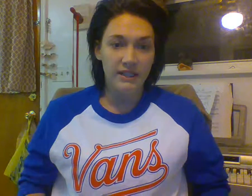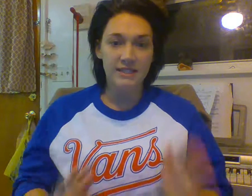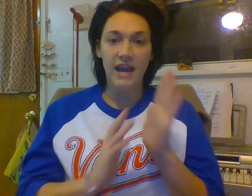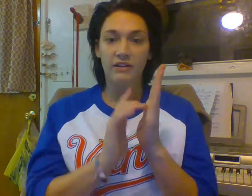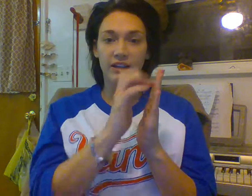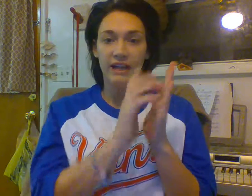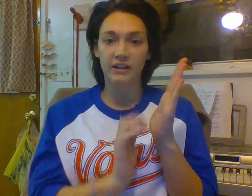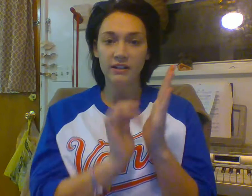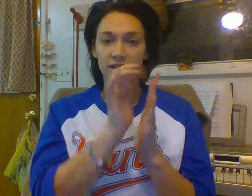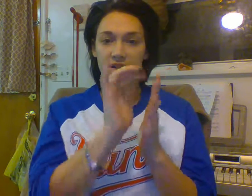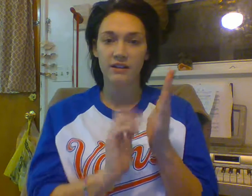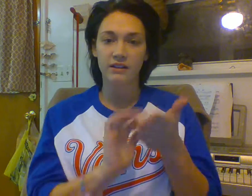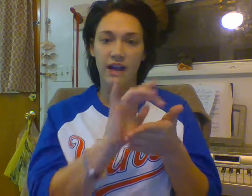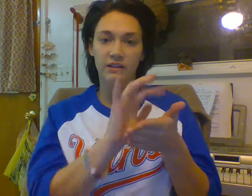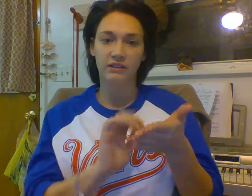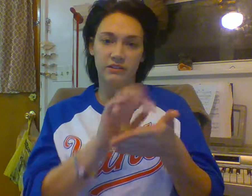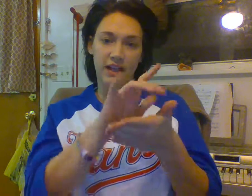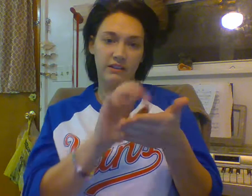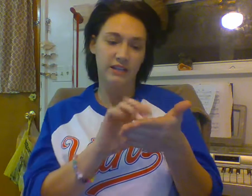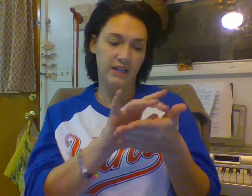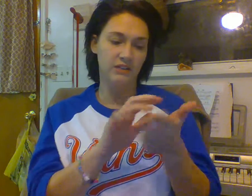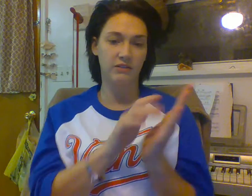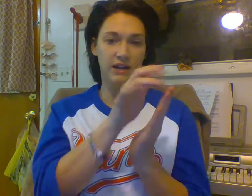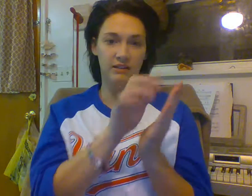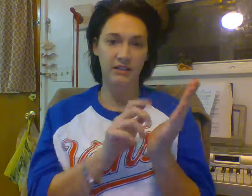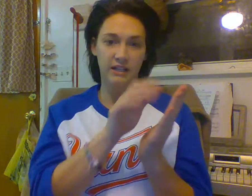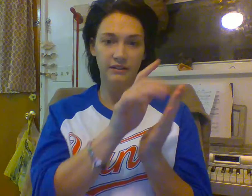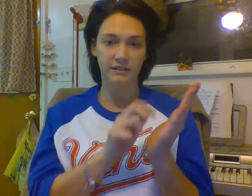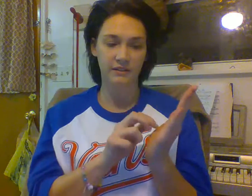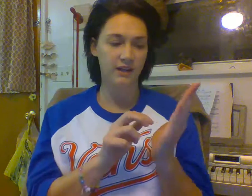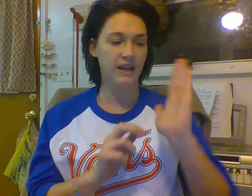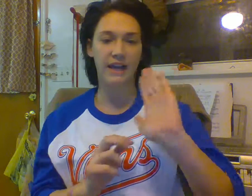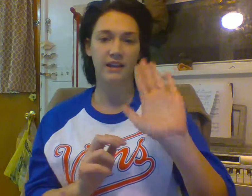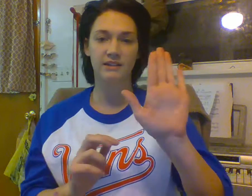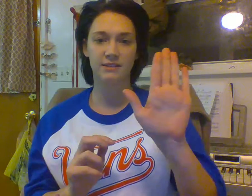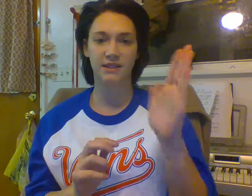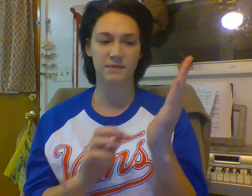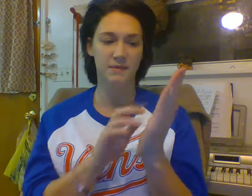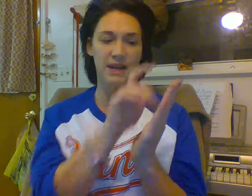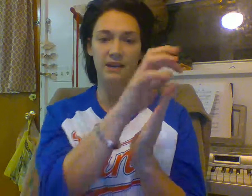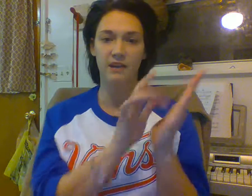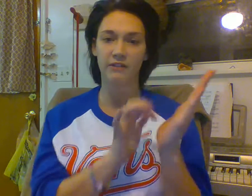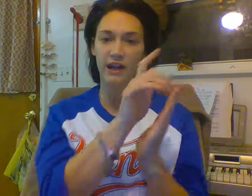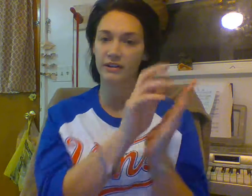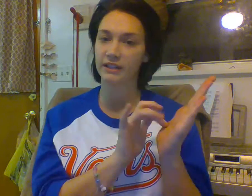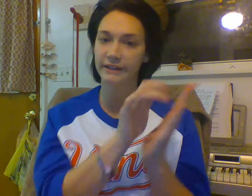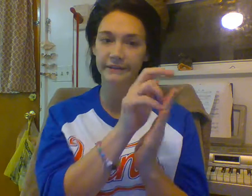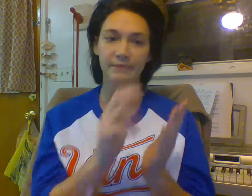is calculator. Calculator. I sometimes put my hand up for calculator.